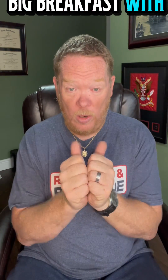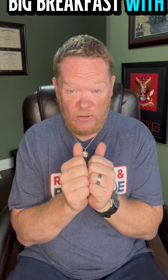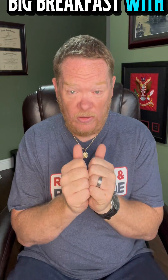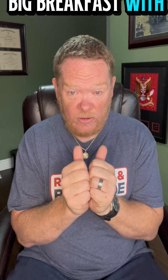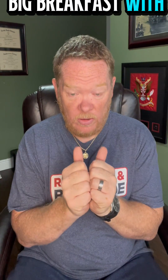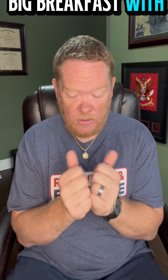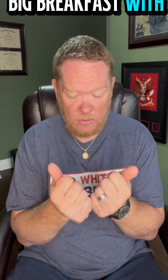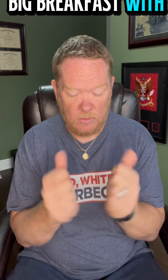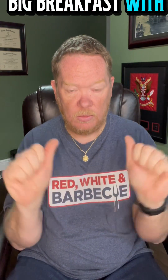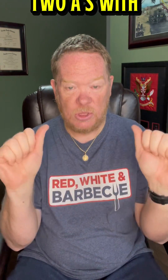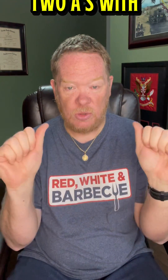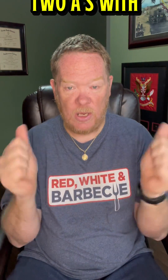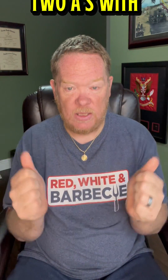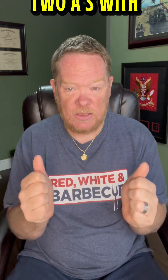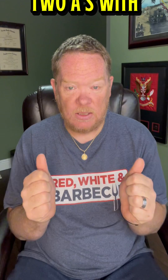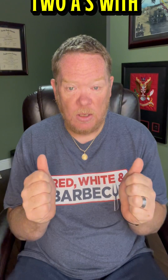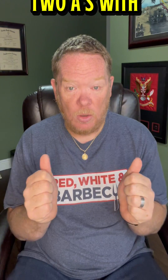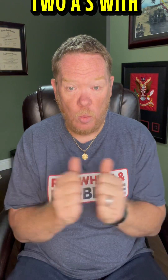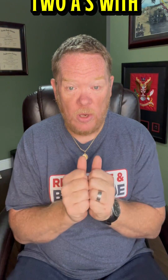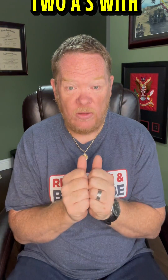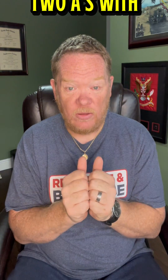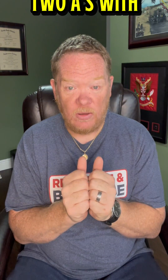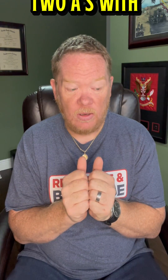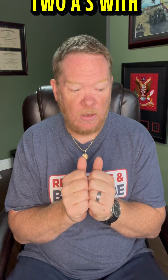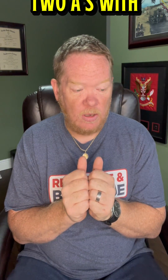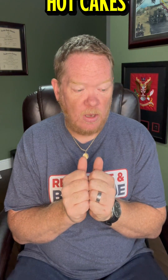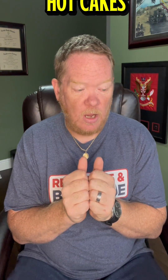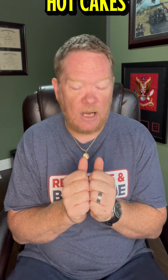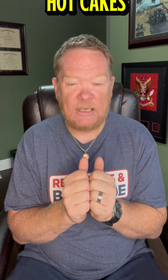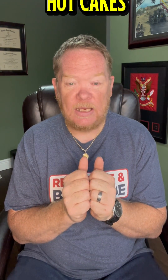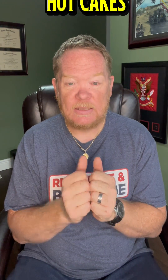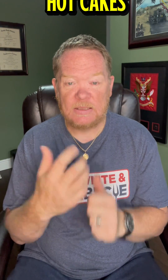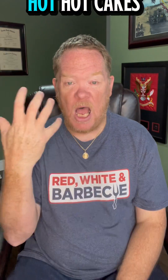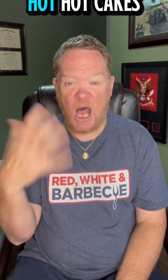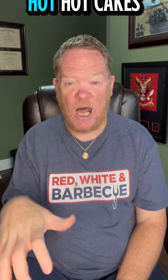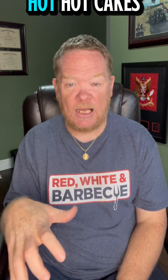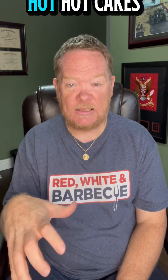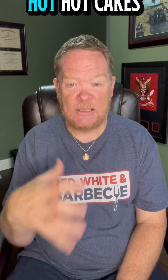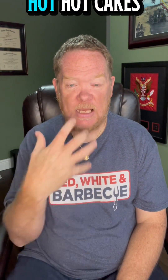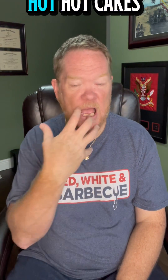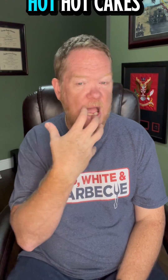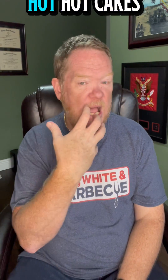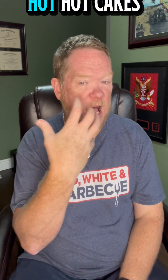with, 2 A's, with hot cakes. Hot